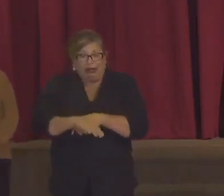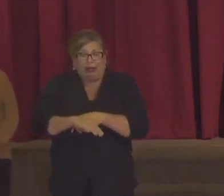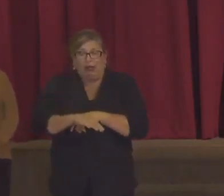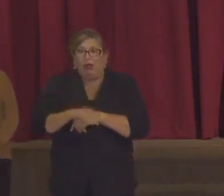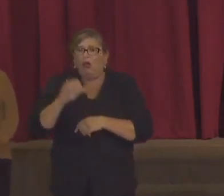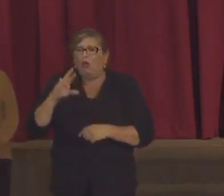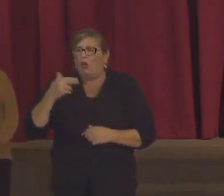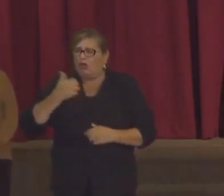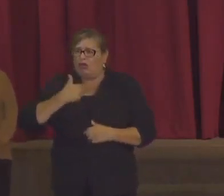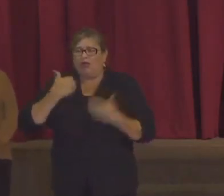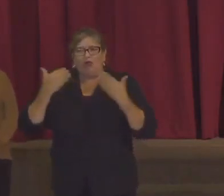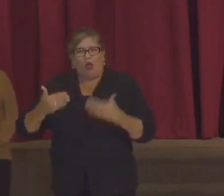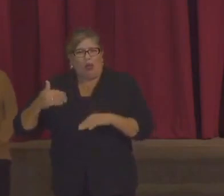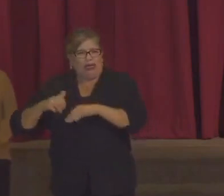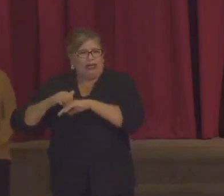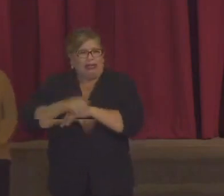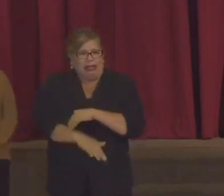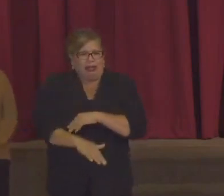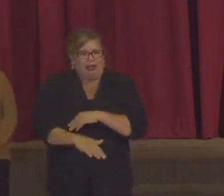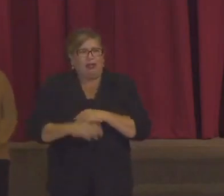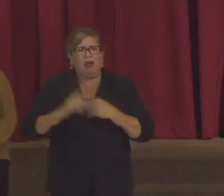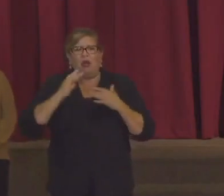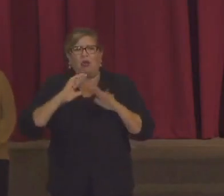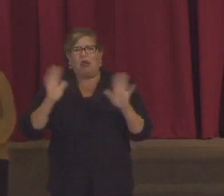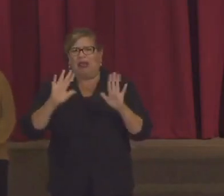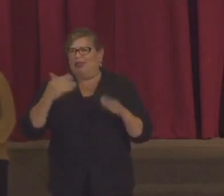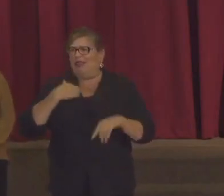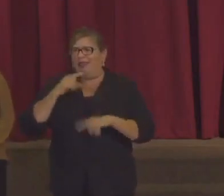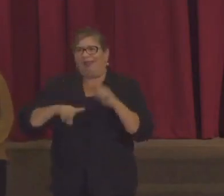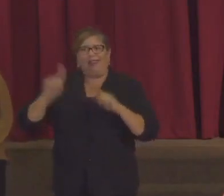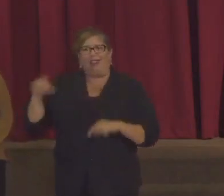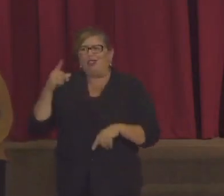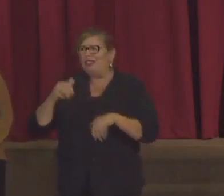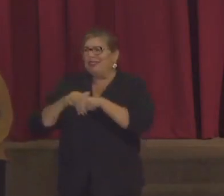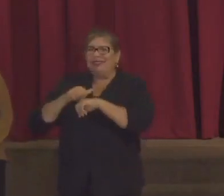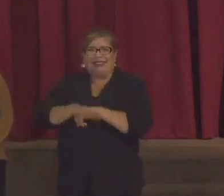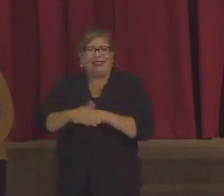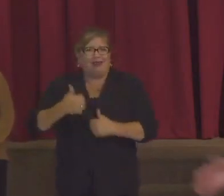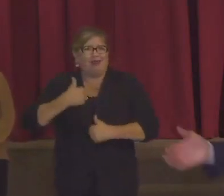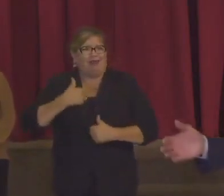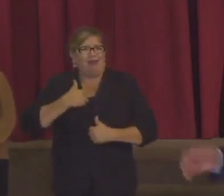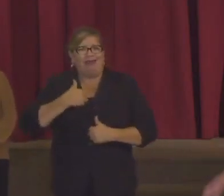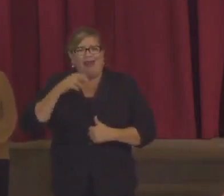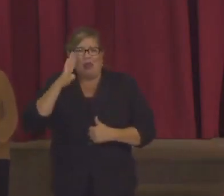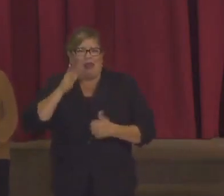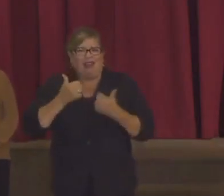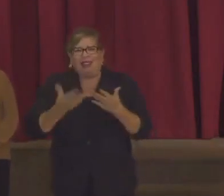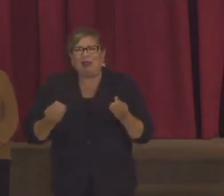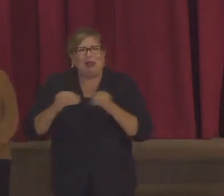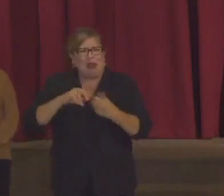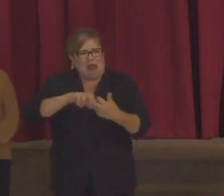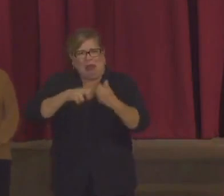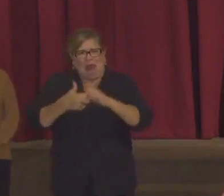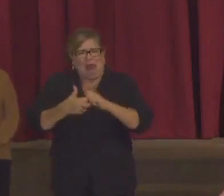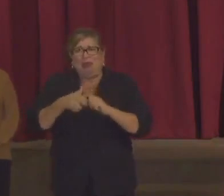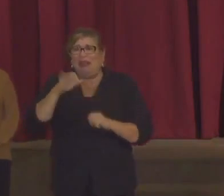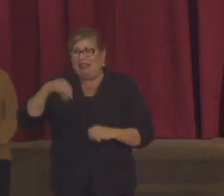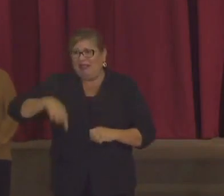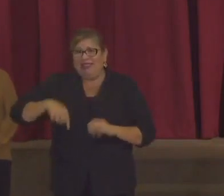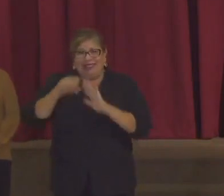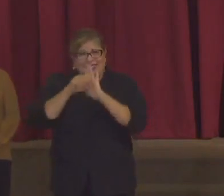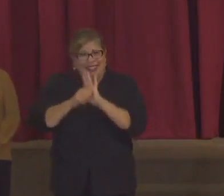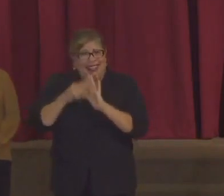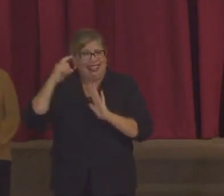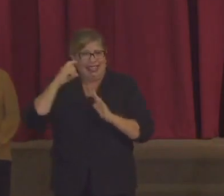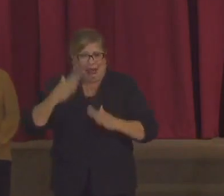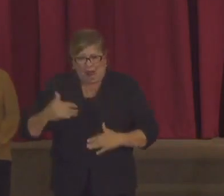without creating more problems than you fix. If the state of California, from the state capitol, is sending